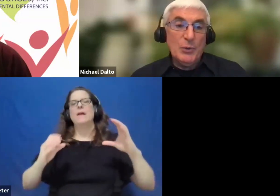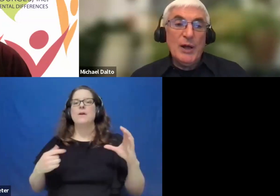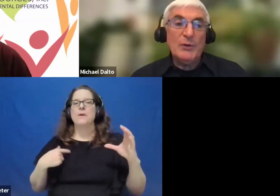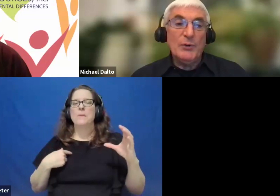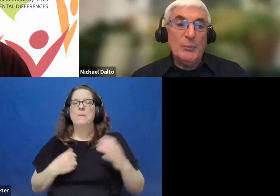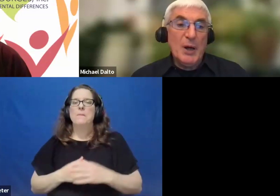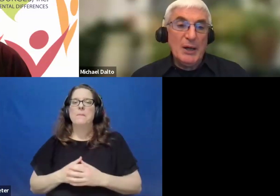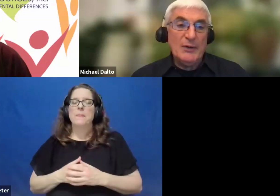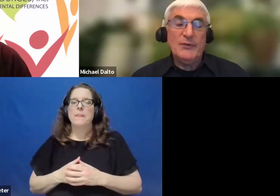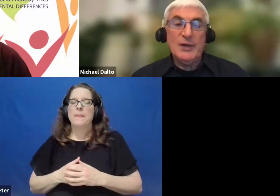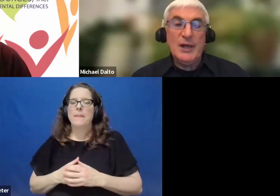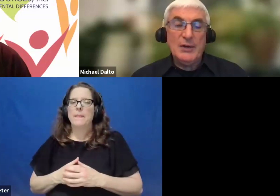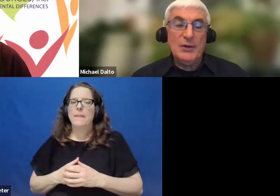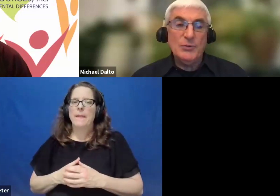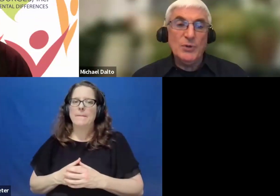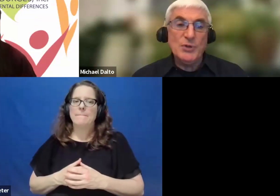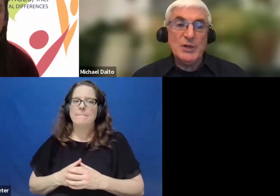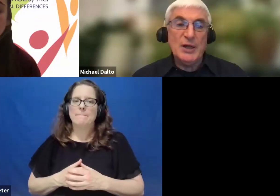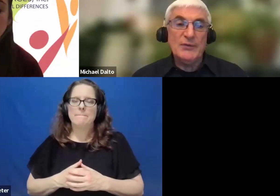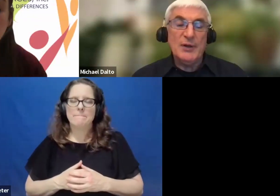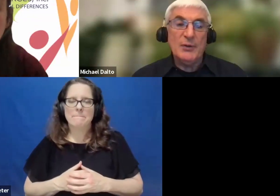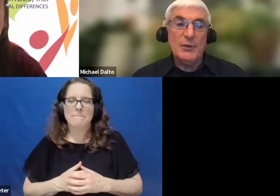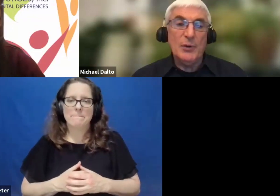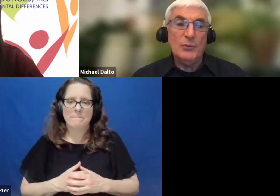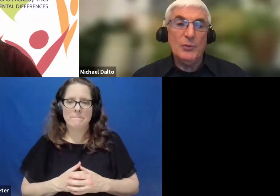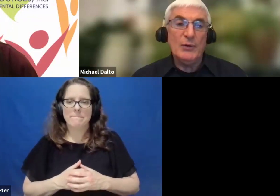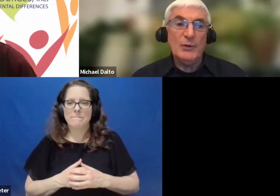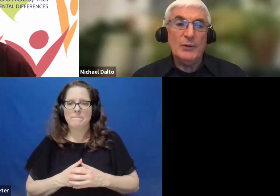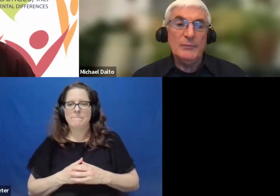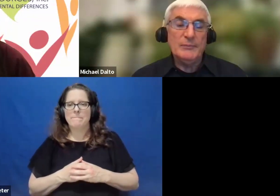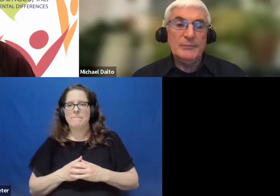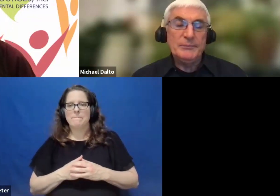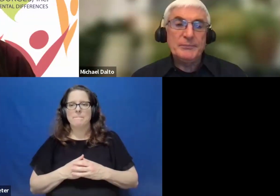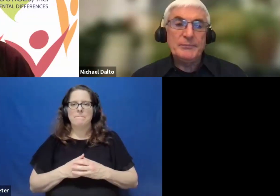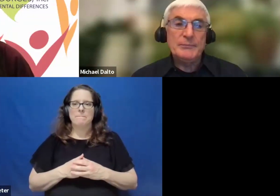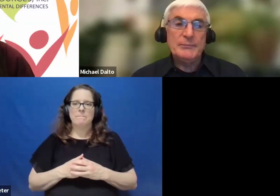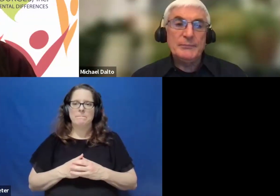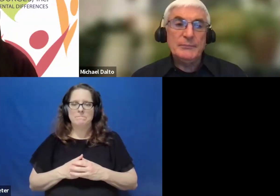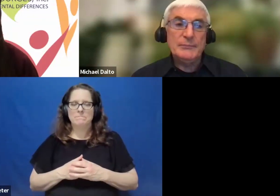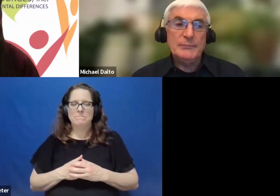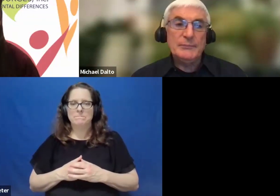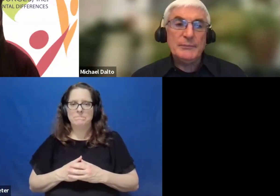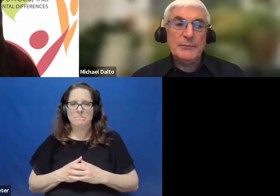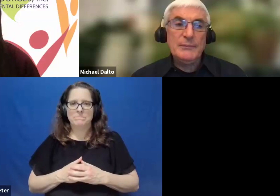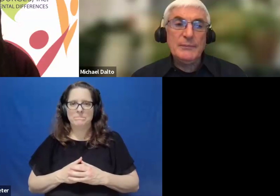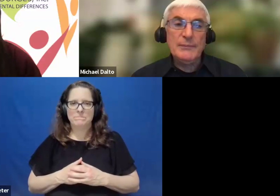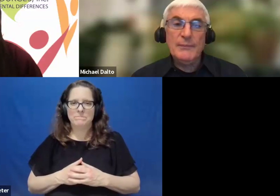on your record minus the 800 she gets on her own record.